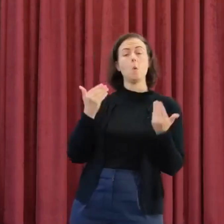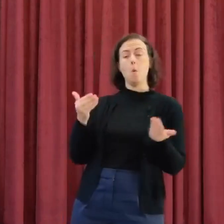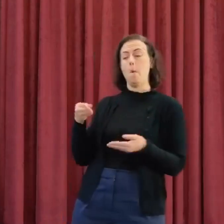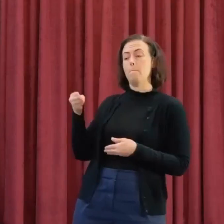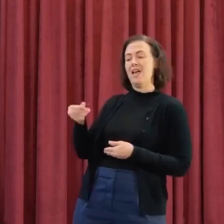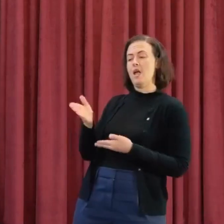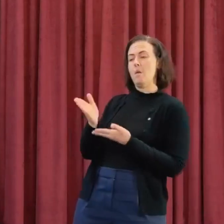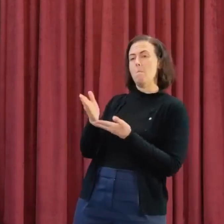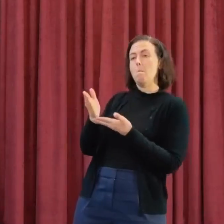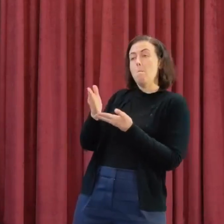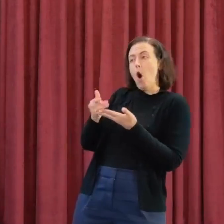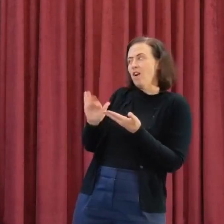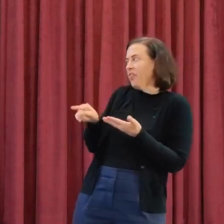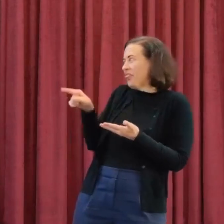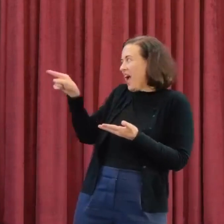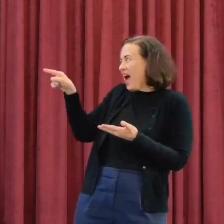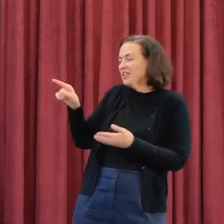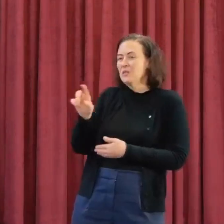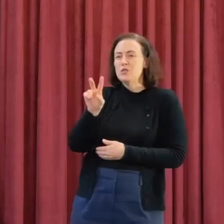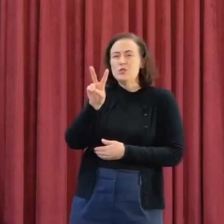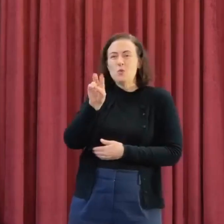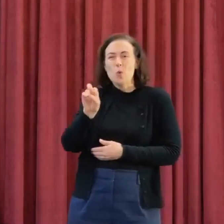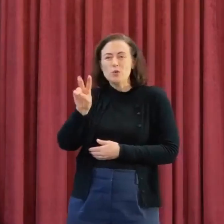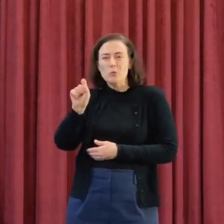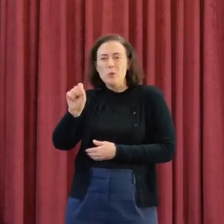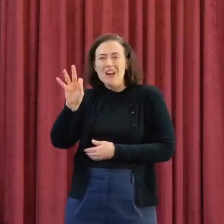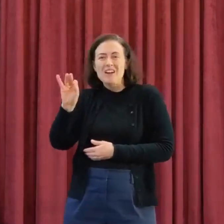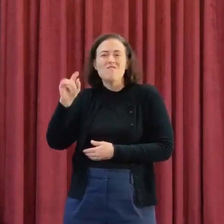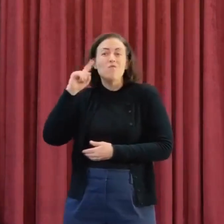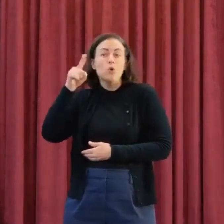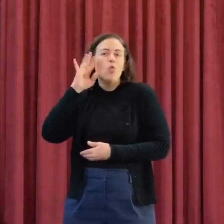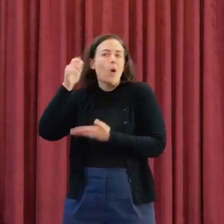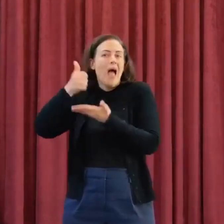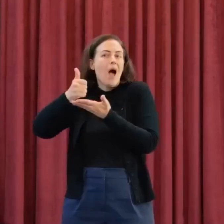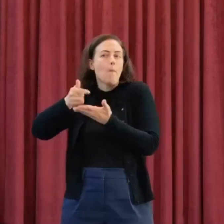so that you can pay less amount than this.